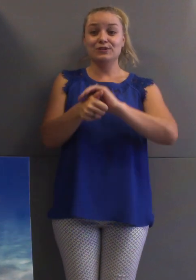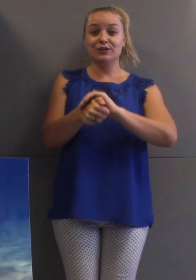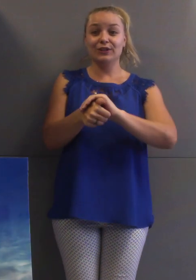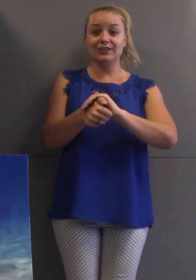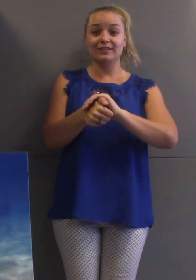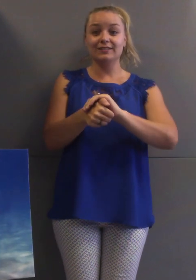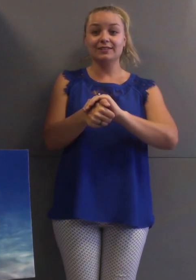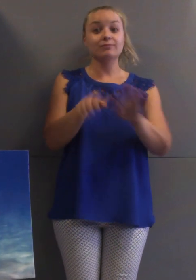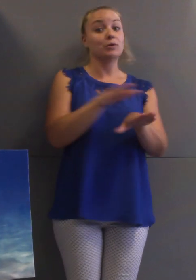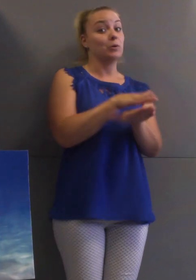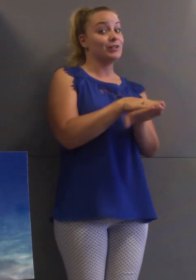Turtles